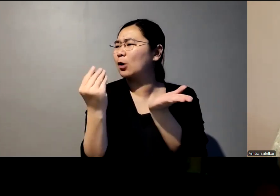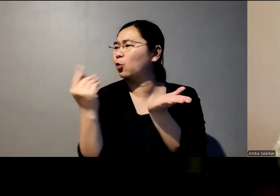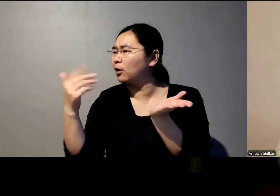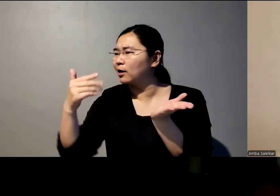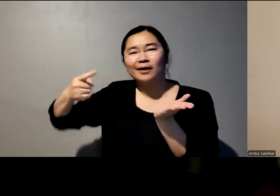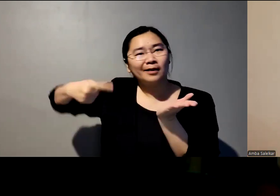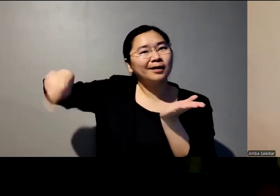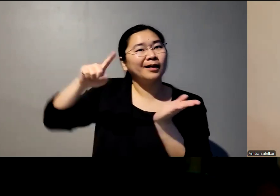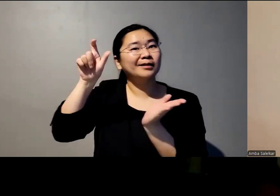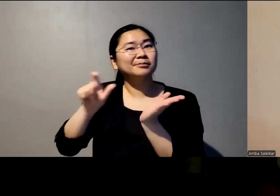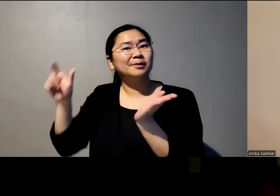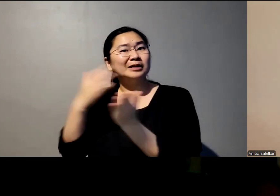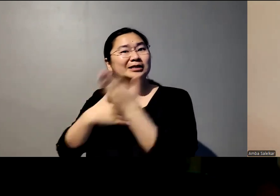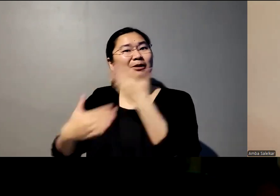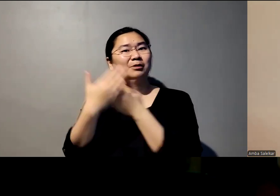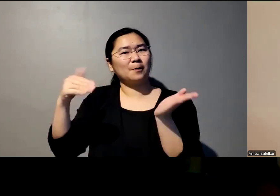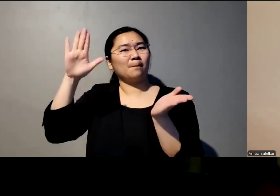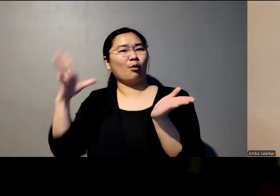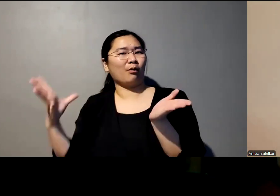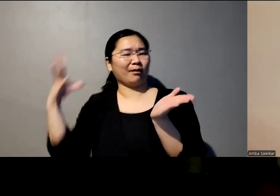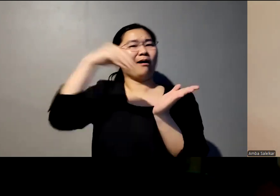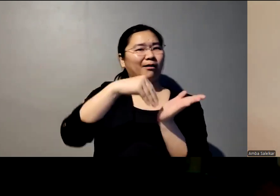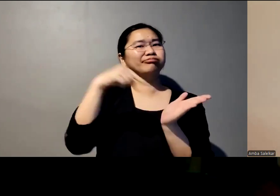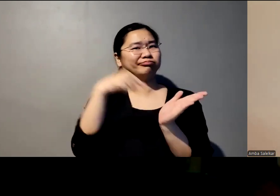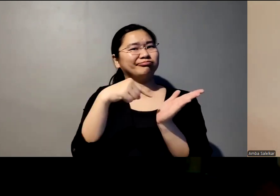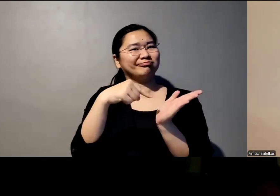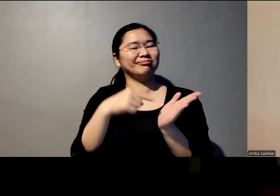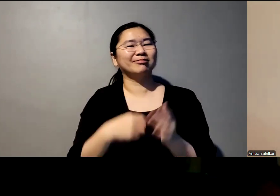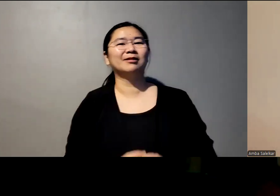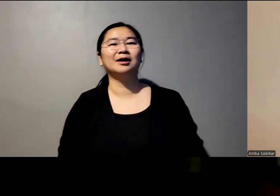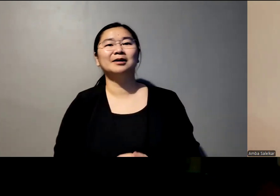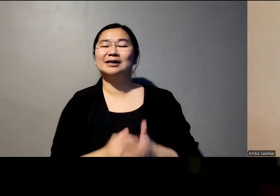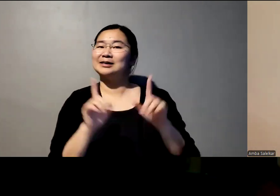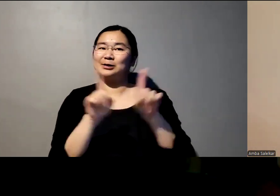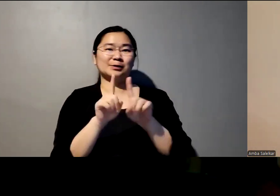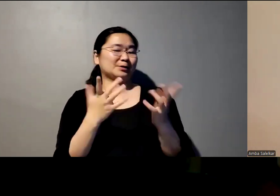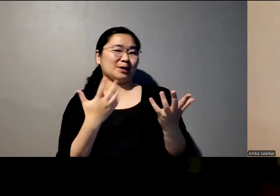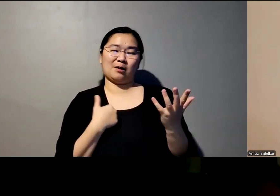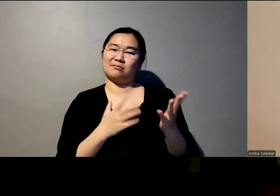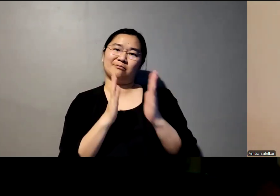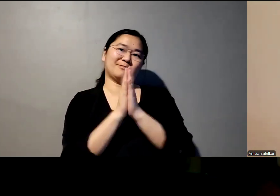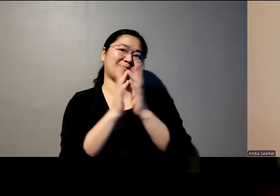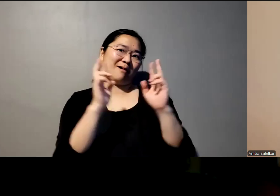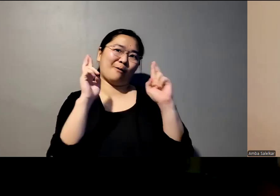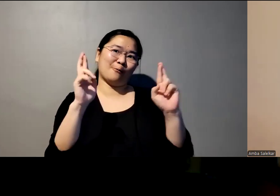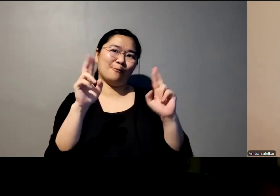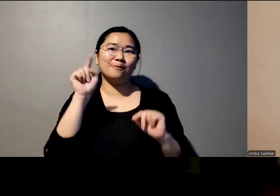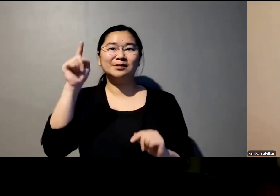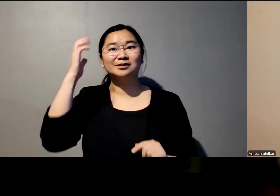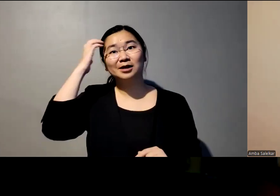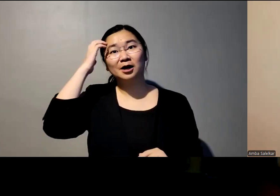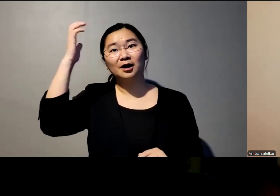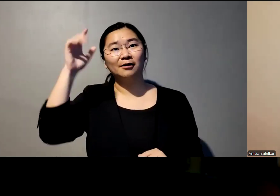development. And of course, I also think that persons with disabilities and